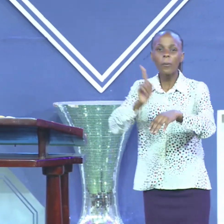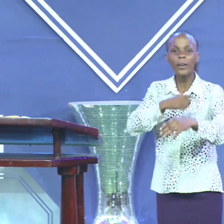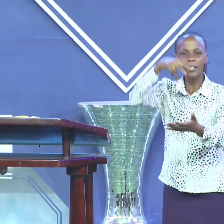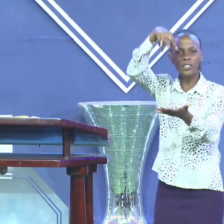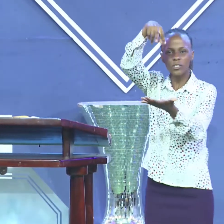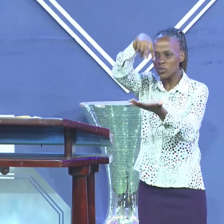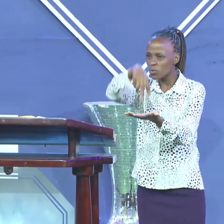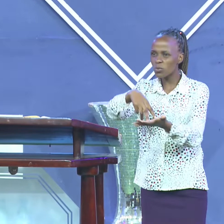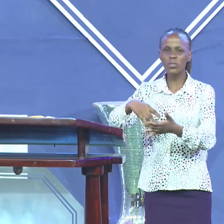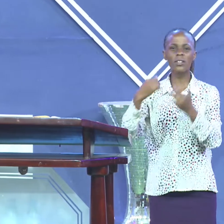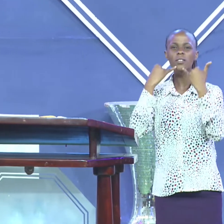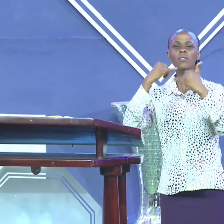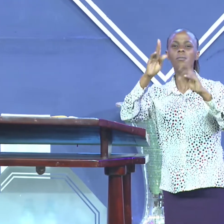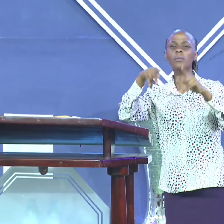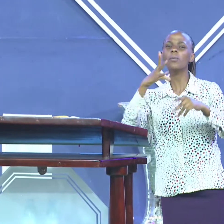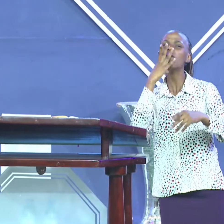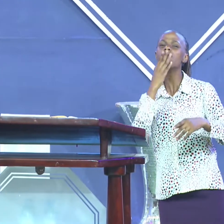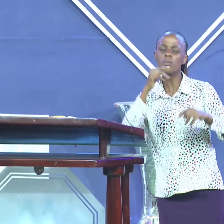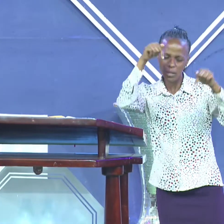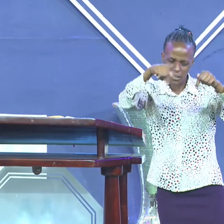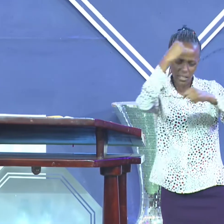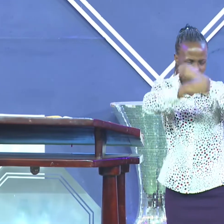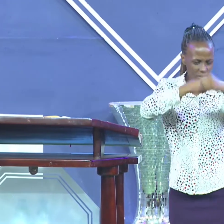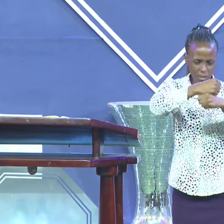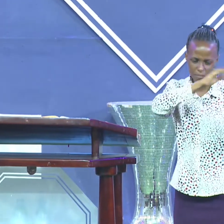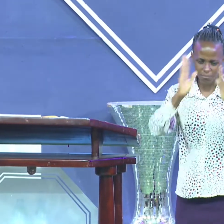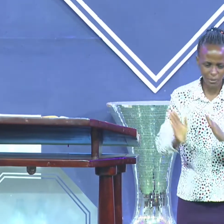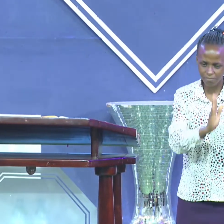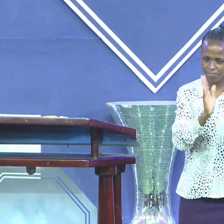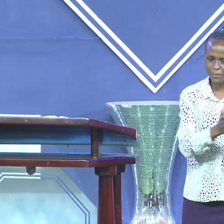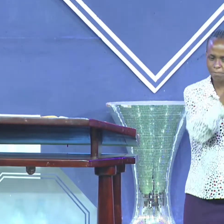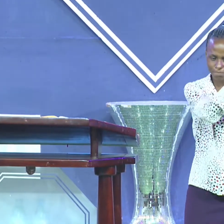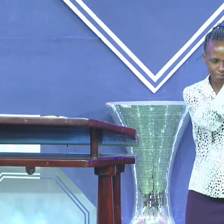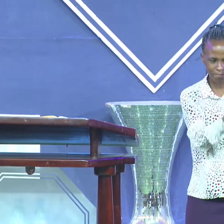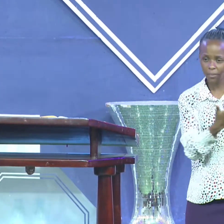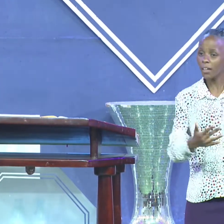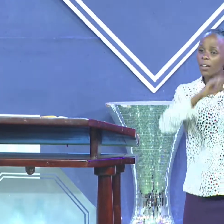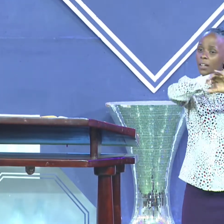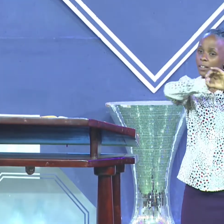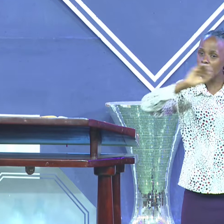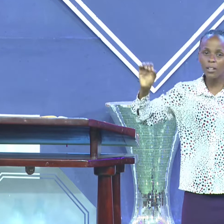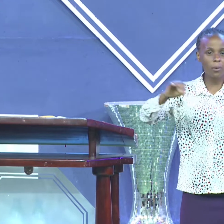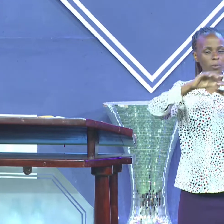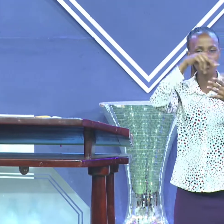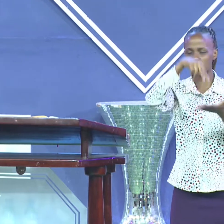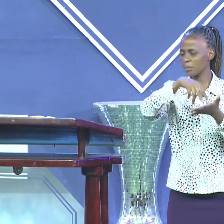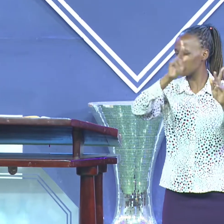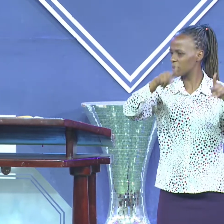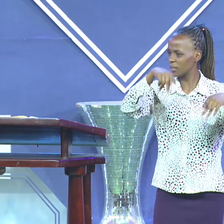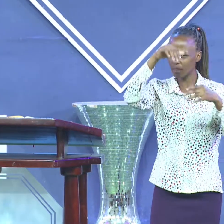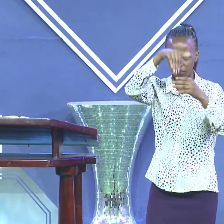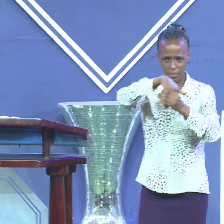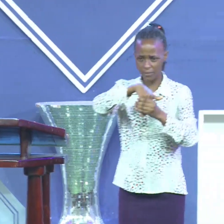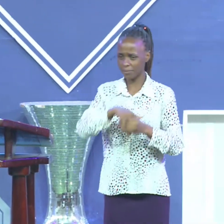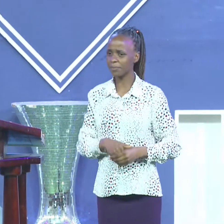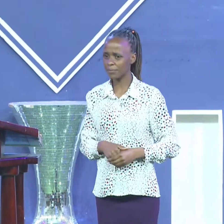is placed. When he was trying to tell the people of Judah, this is what we are going to do this year. Right now he has nothing, no people